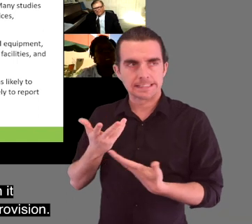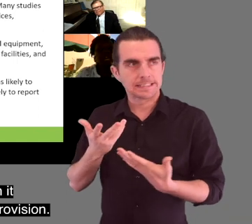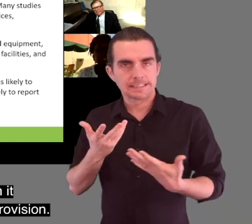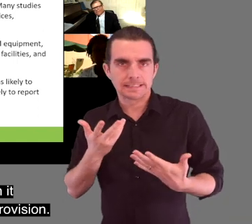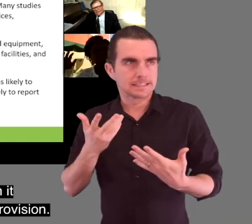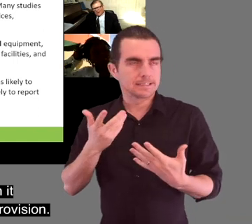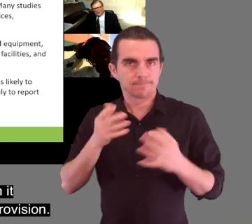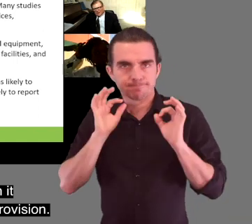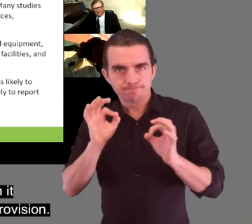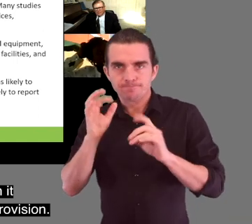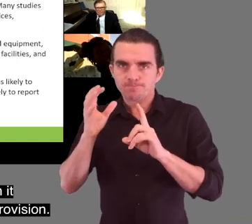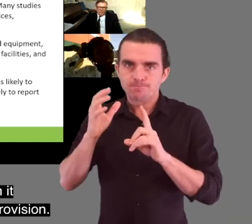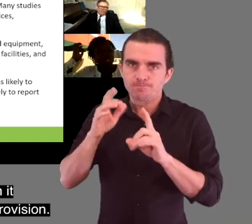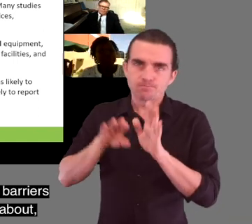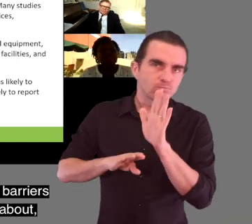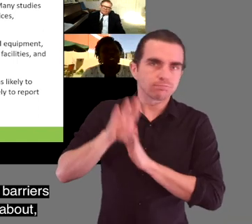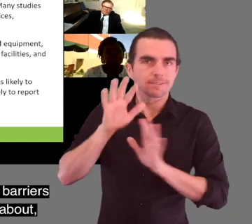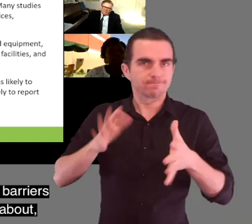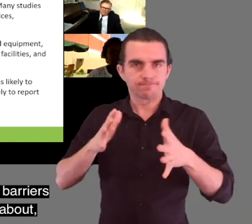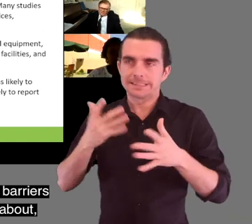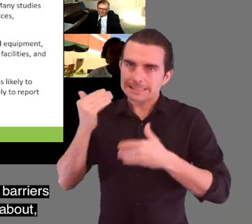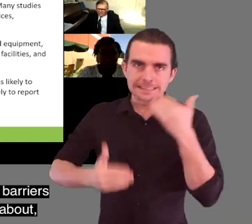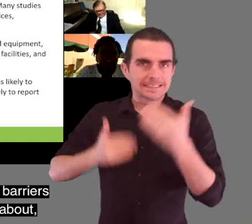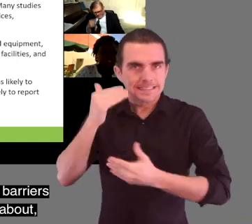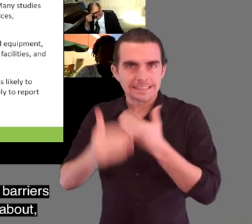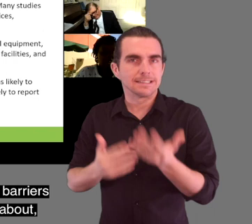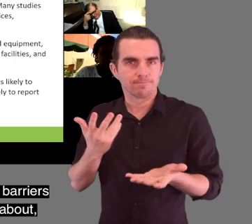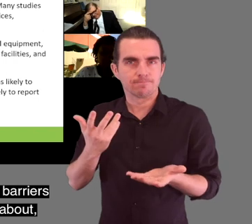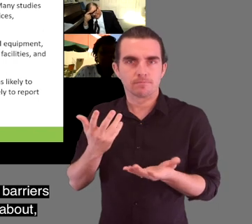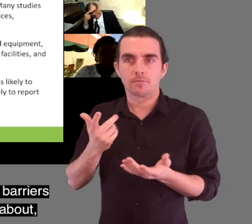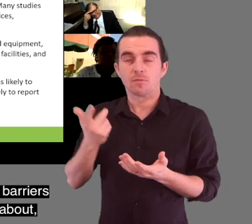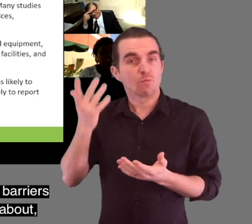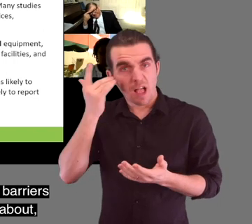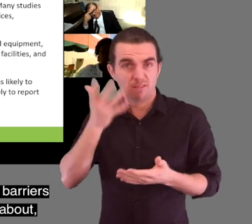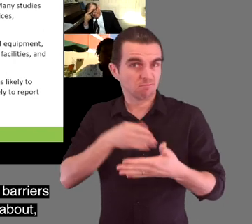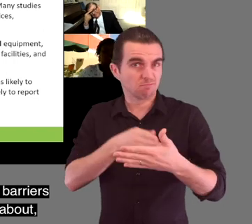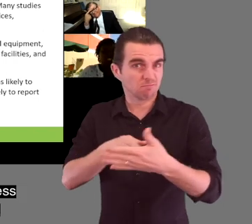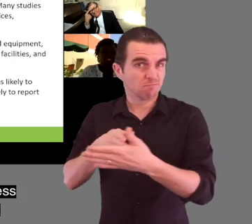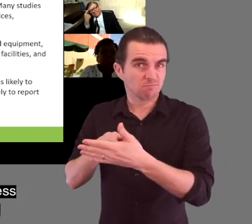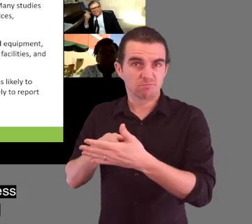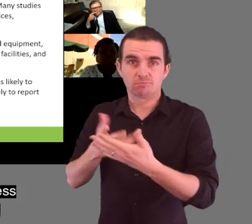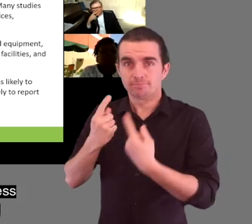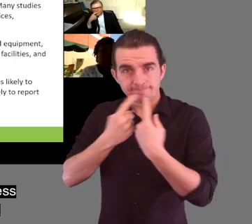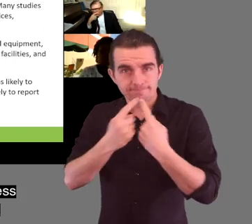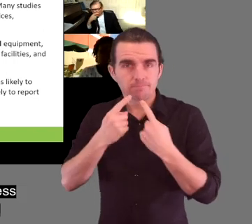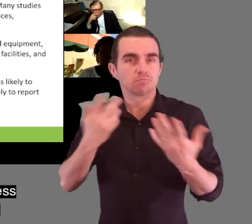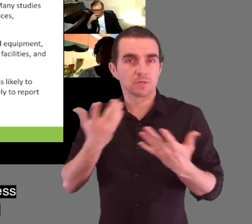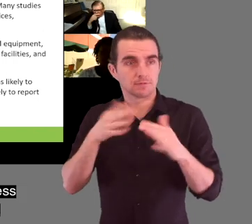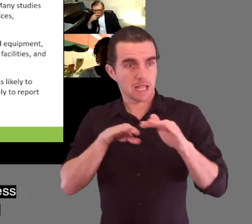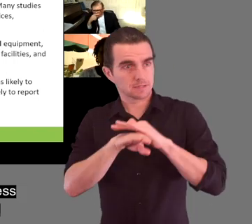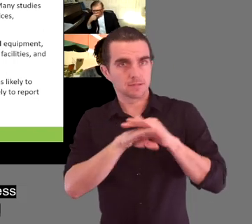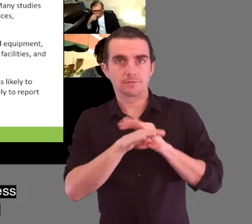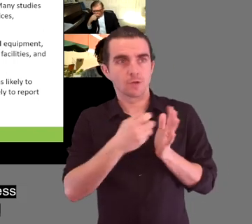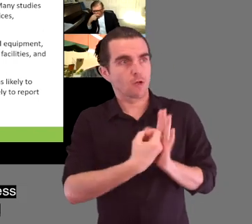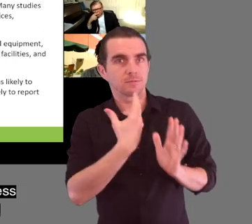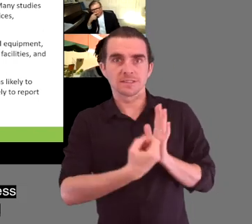to healthcare provision, mainly because of the barriers that we have talked about. For example,